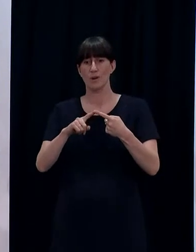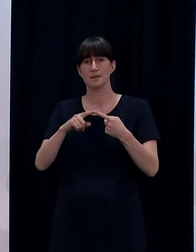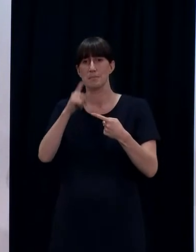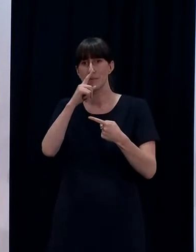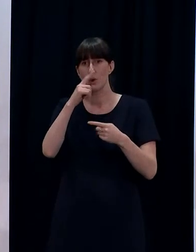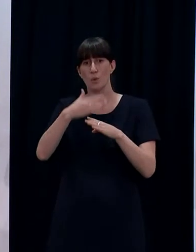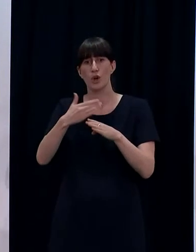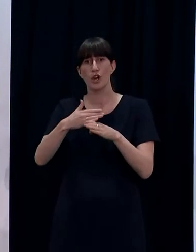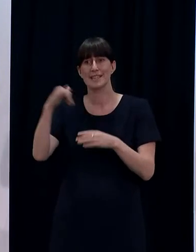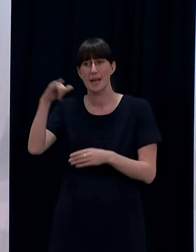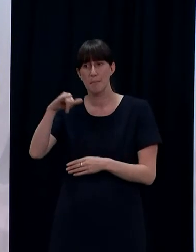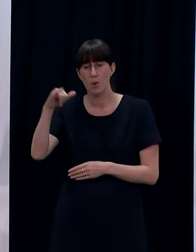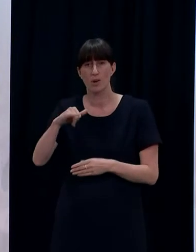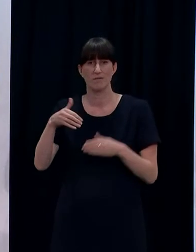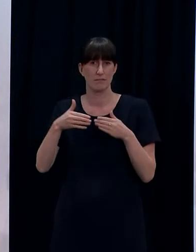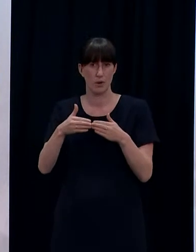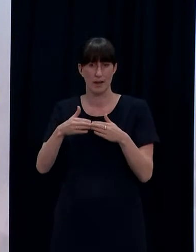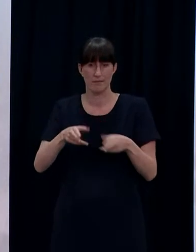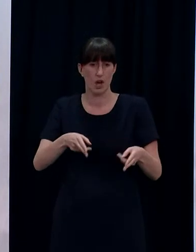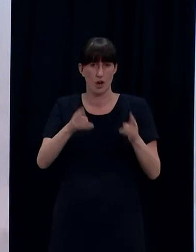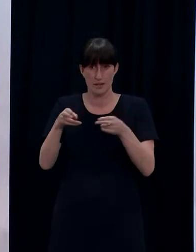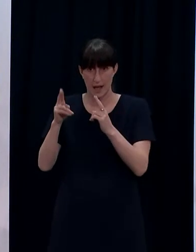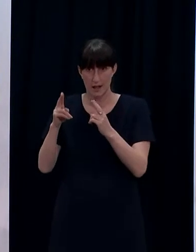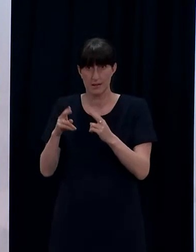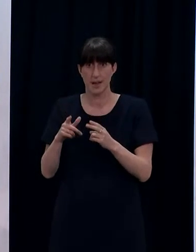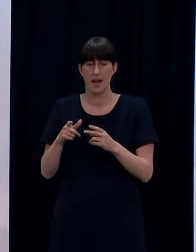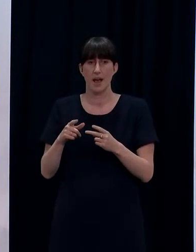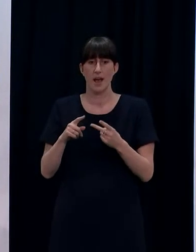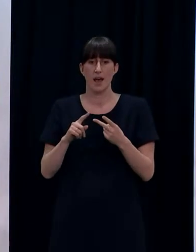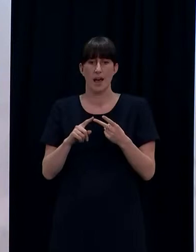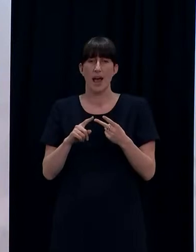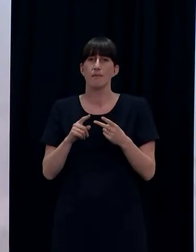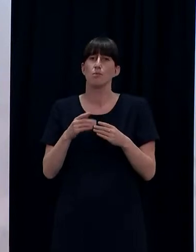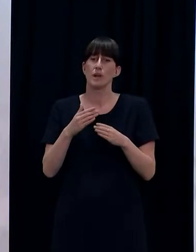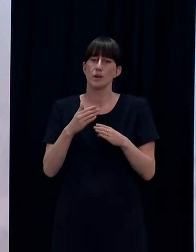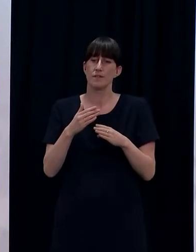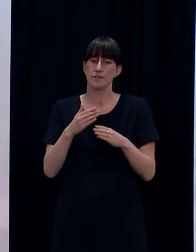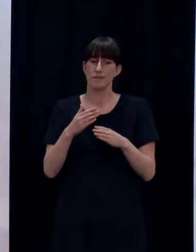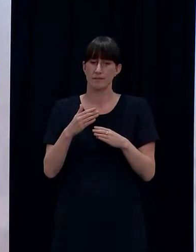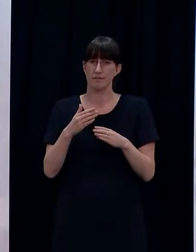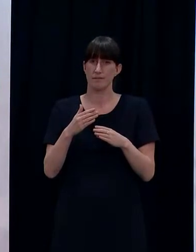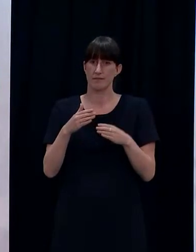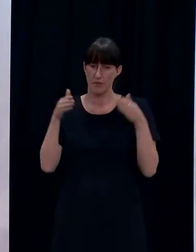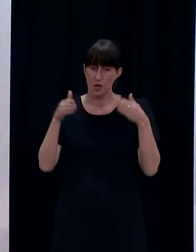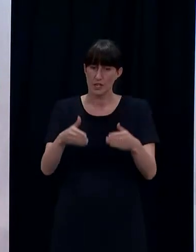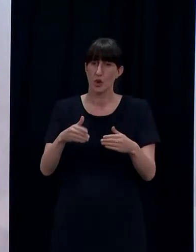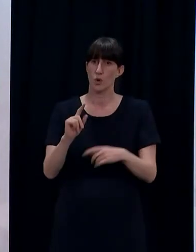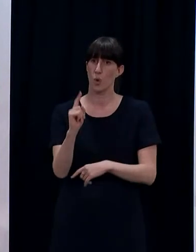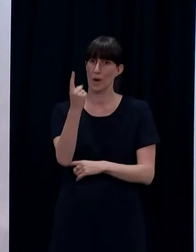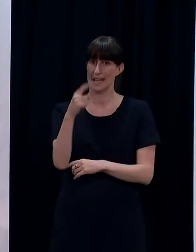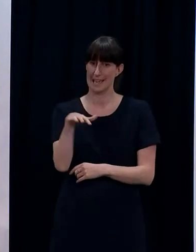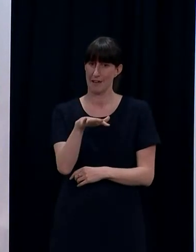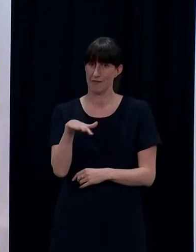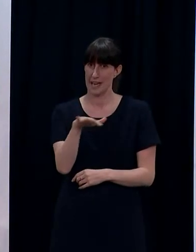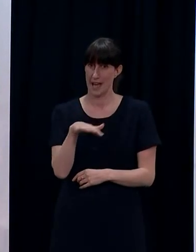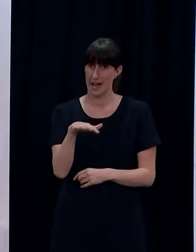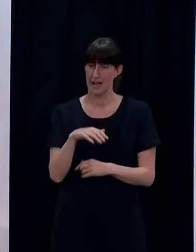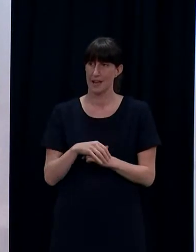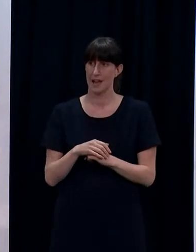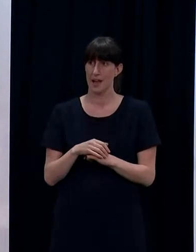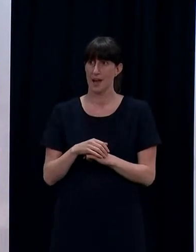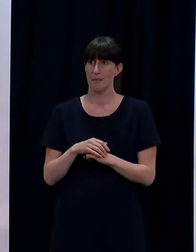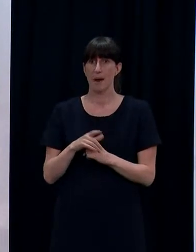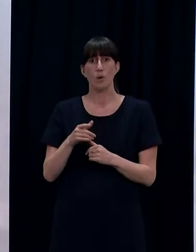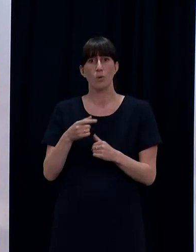surge vaccination in the South Auckland area as a result of some concerns there. But that is the advice that we